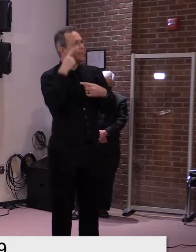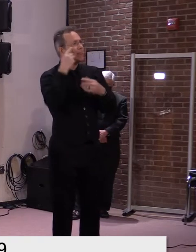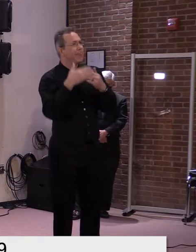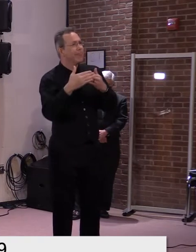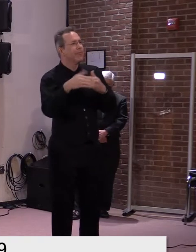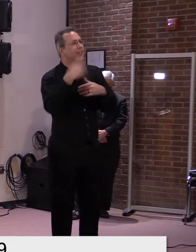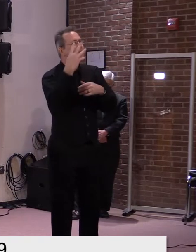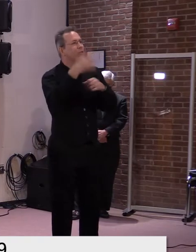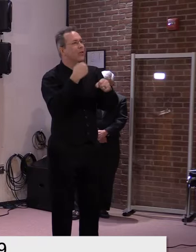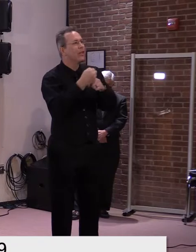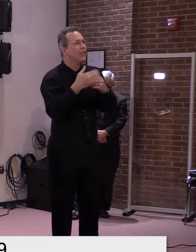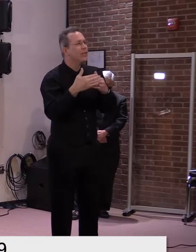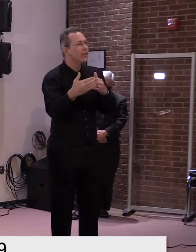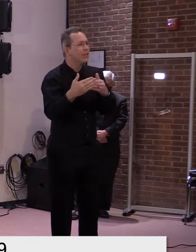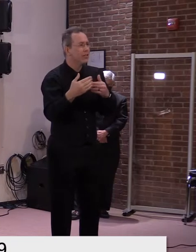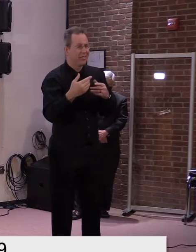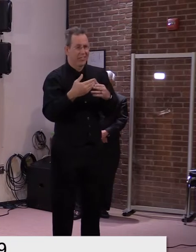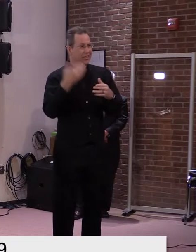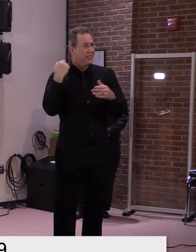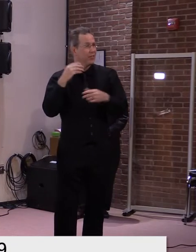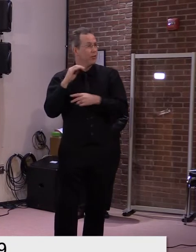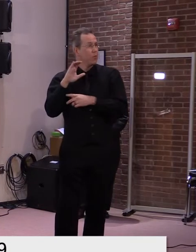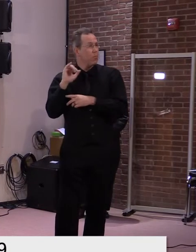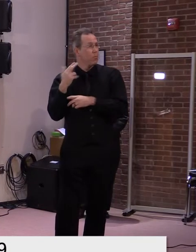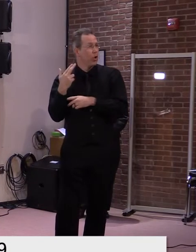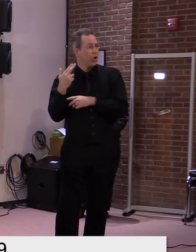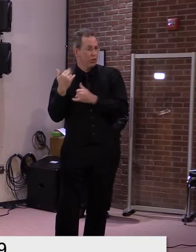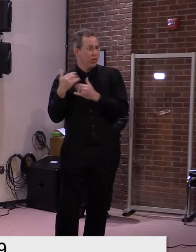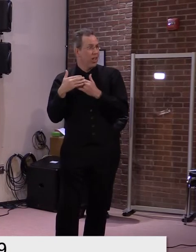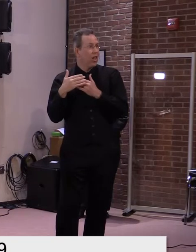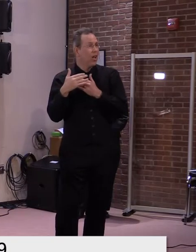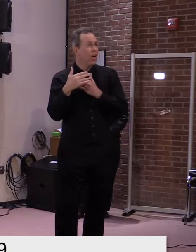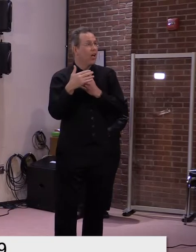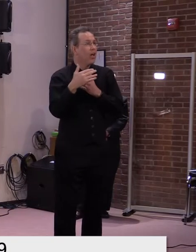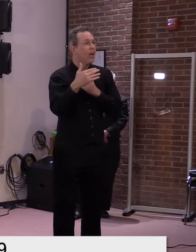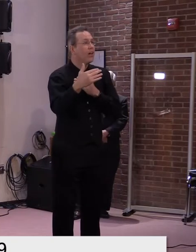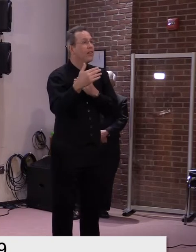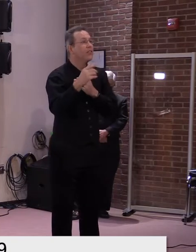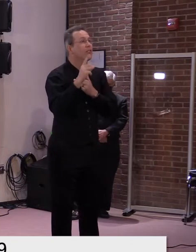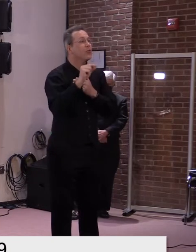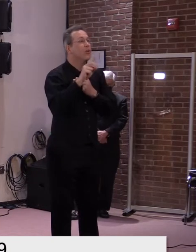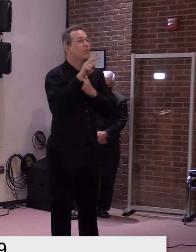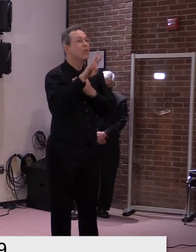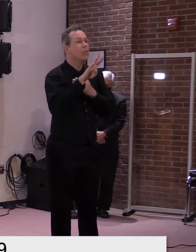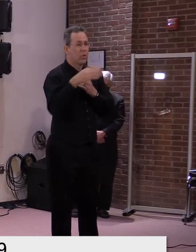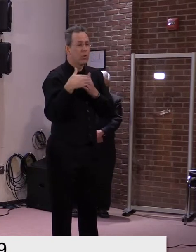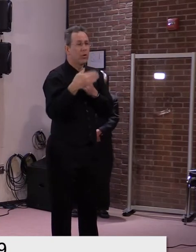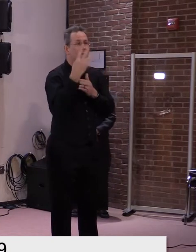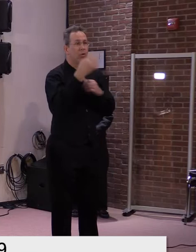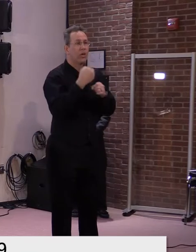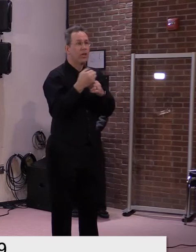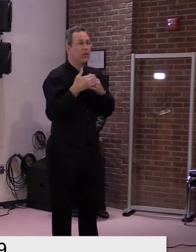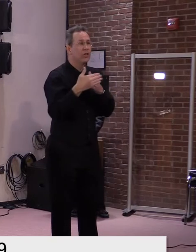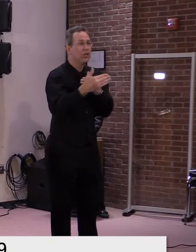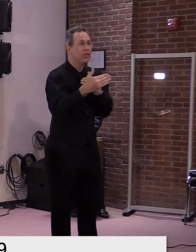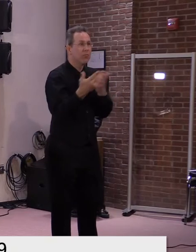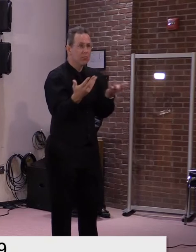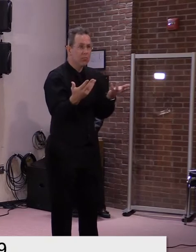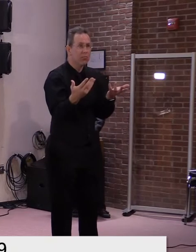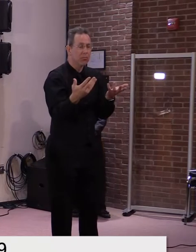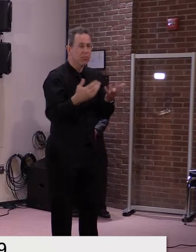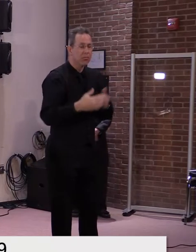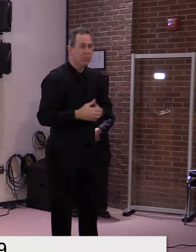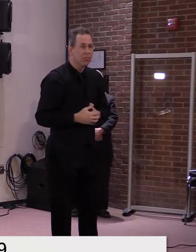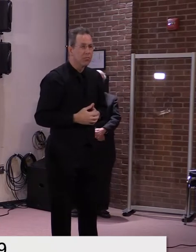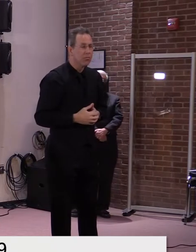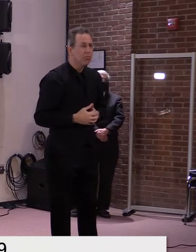it until December 31, 2024. This means that, with the exception for